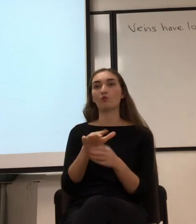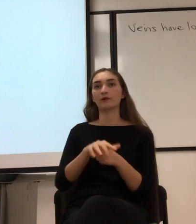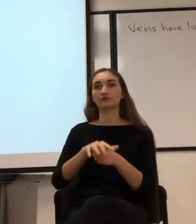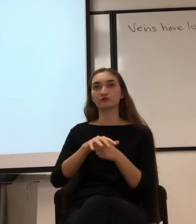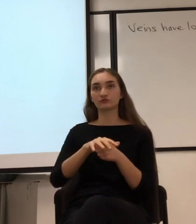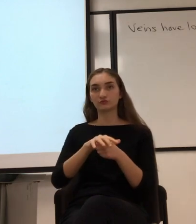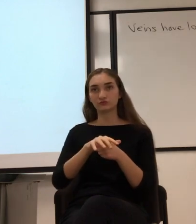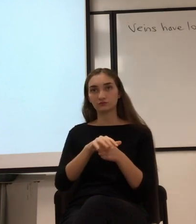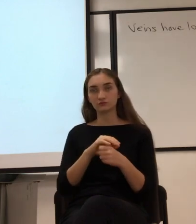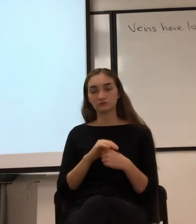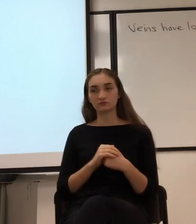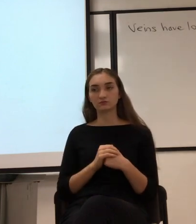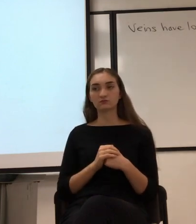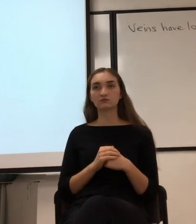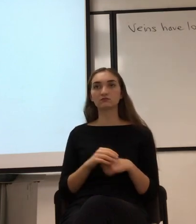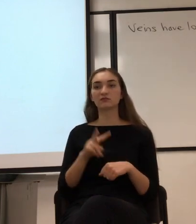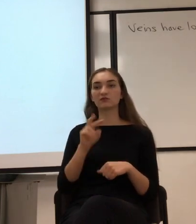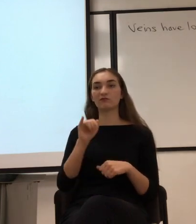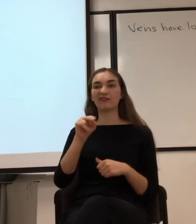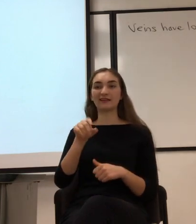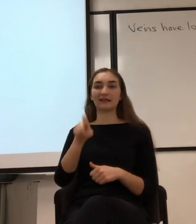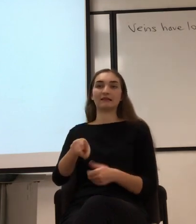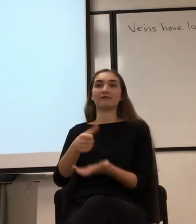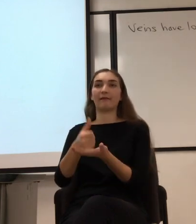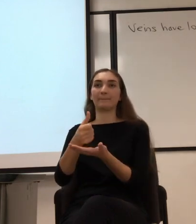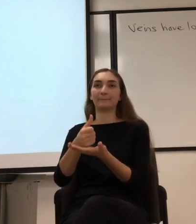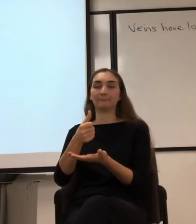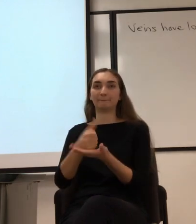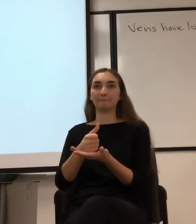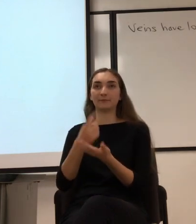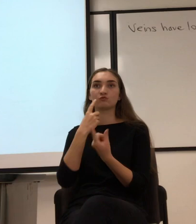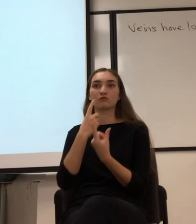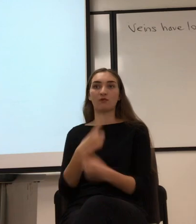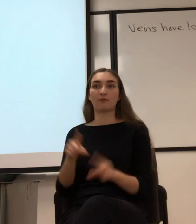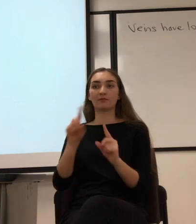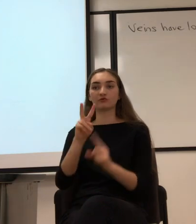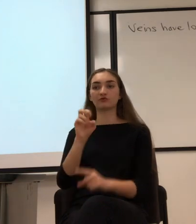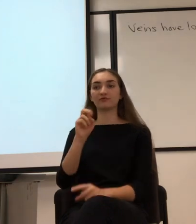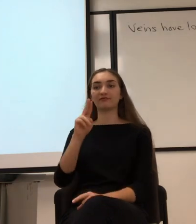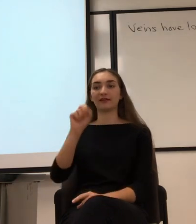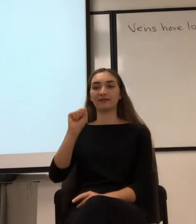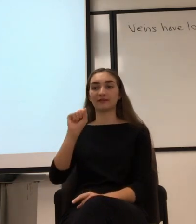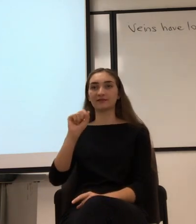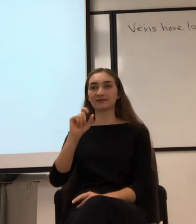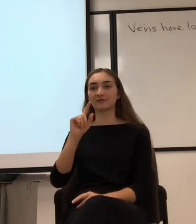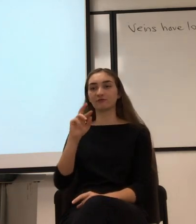They basically, need help, to try to accomplish venous return.